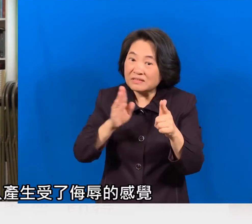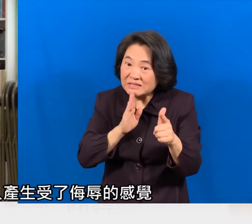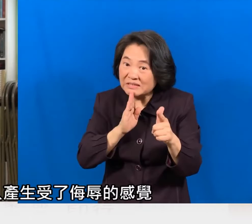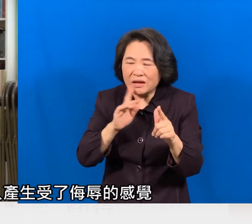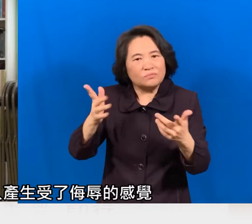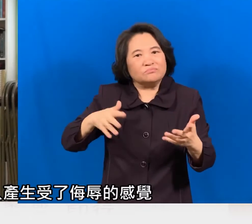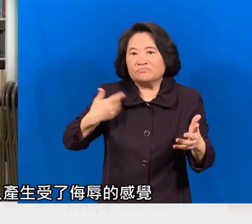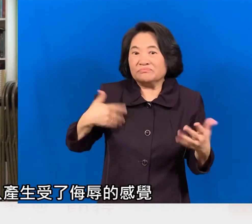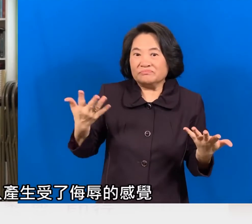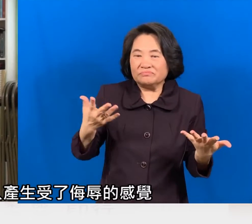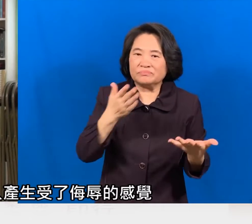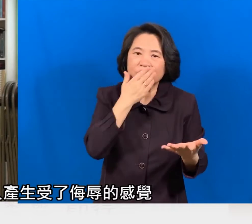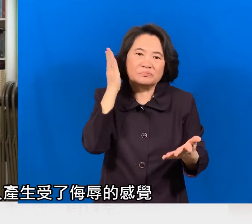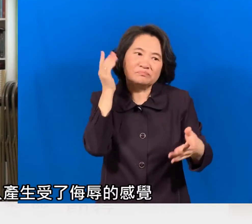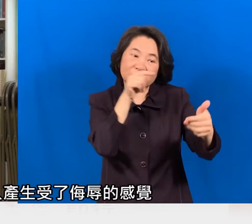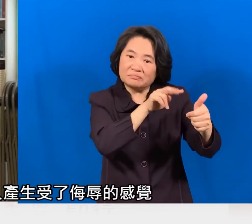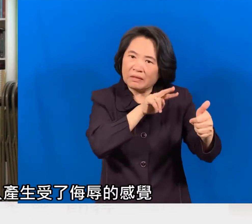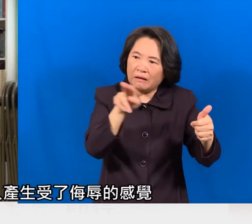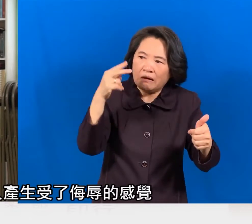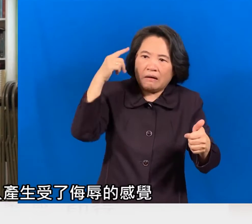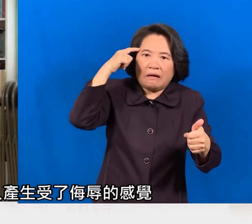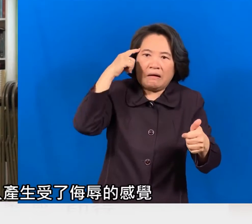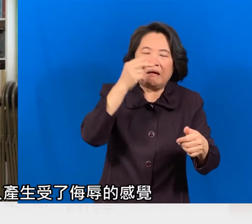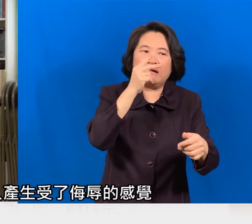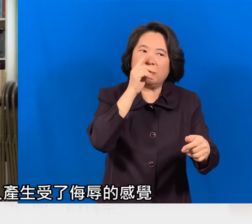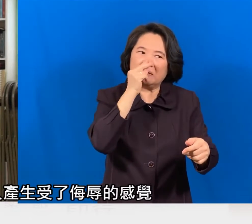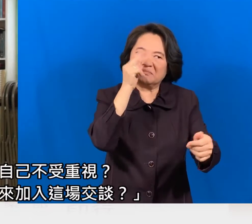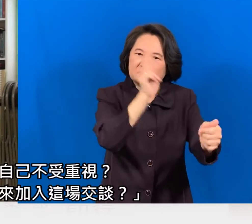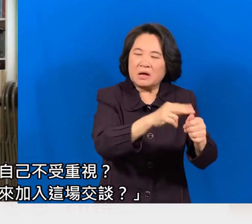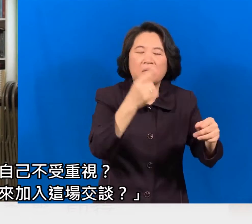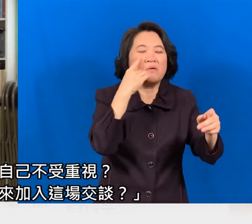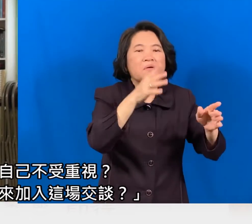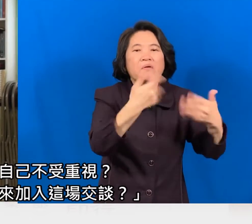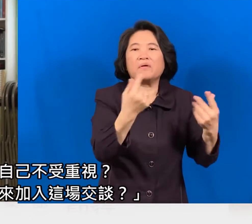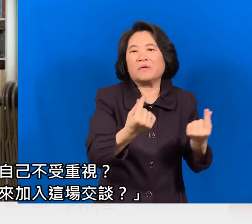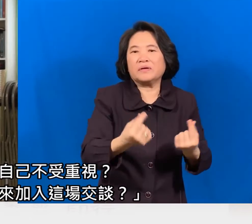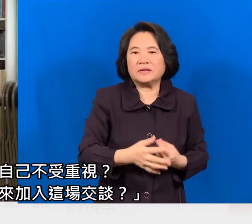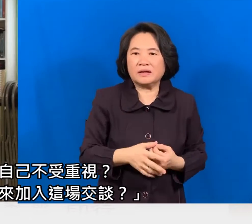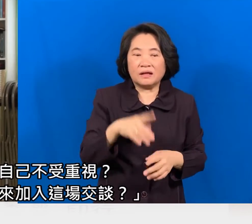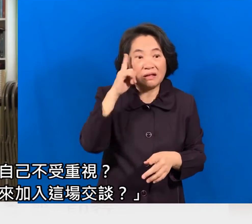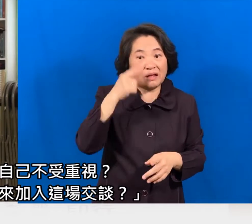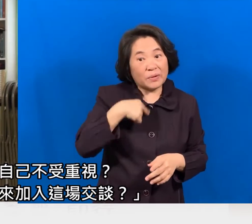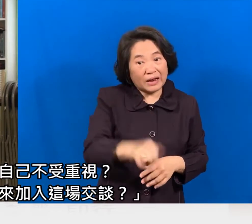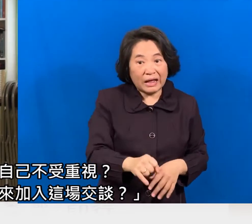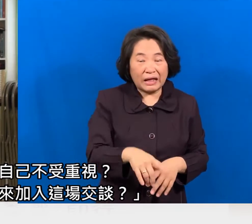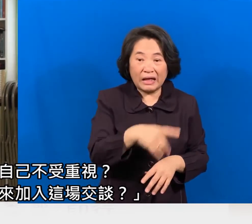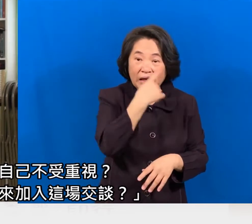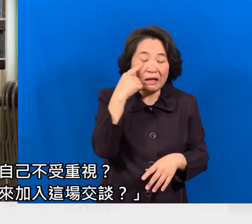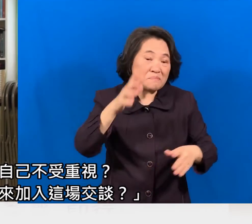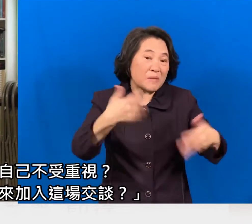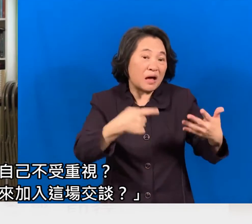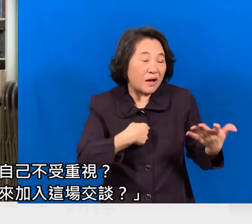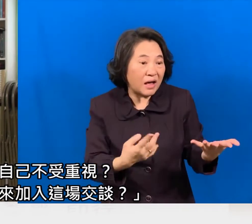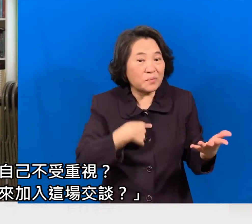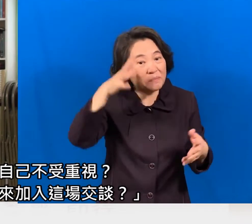it will not fail to cause the deaf person to feel that he has been insulted. What's wrong? Aren't I important or intelligent enough